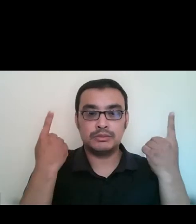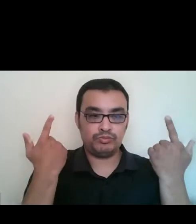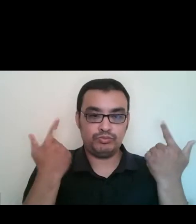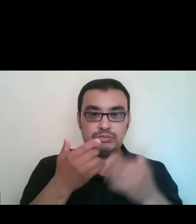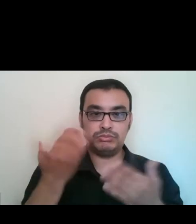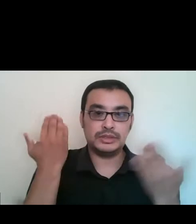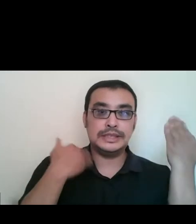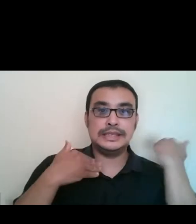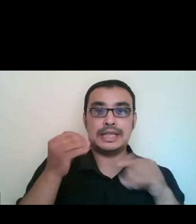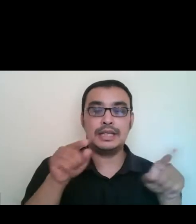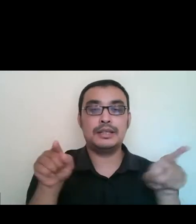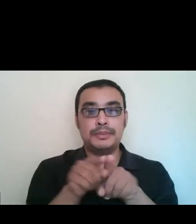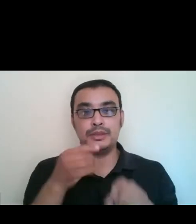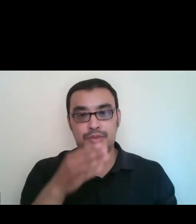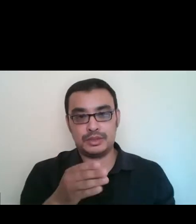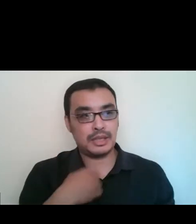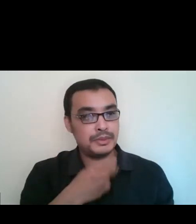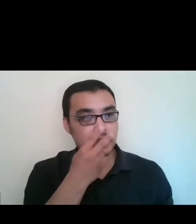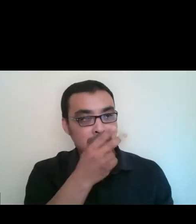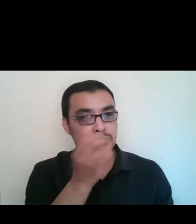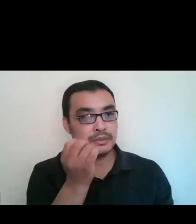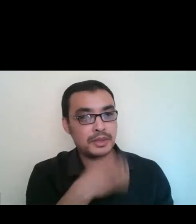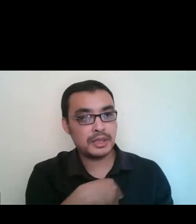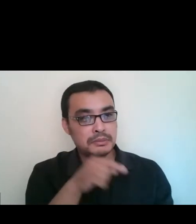see in reality.